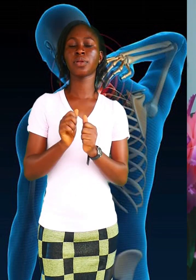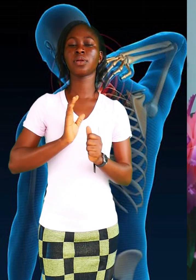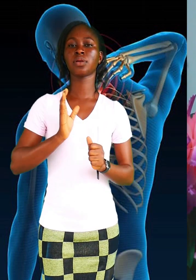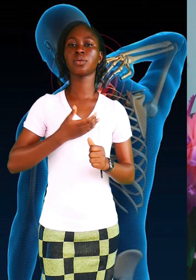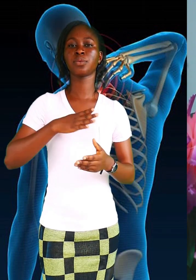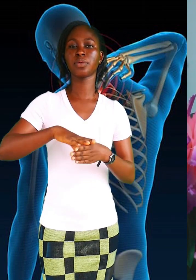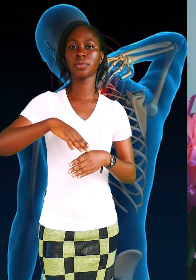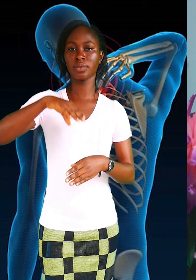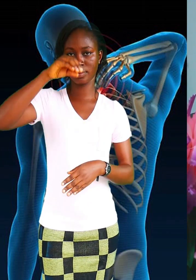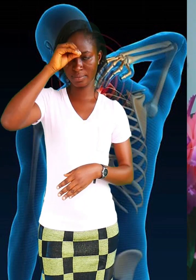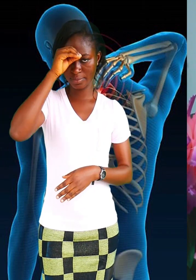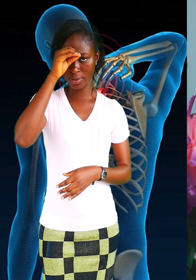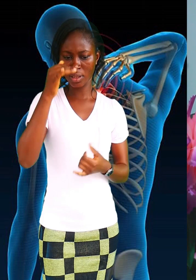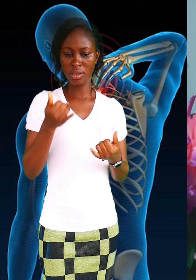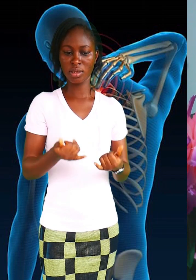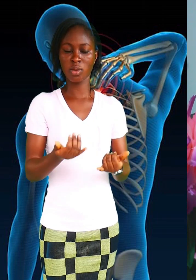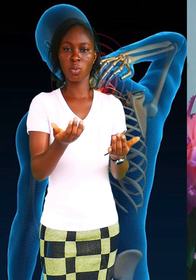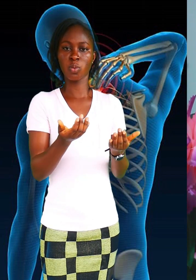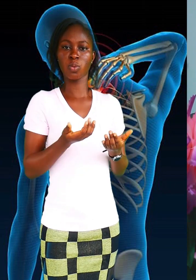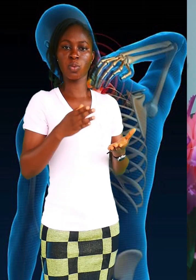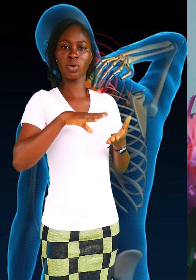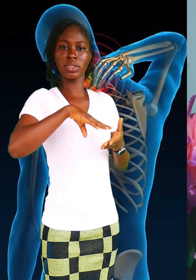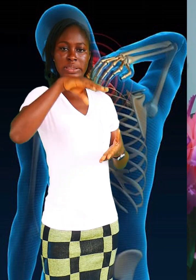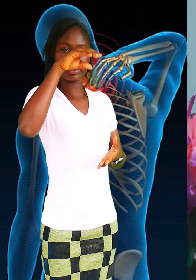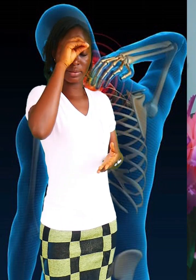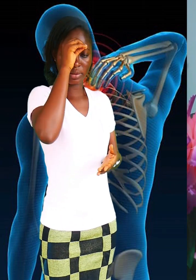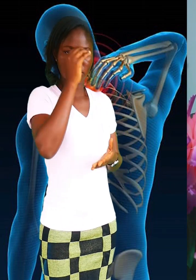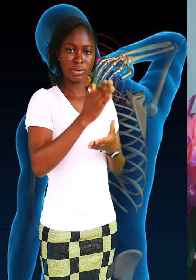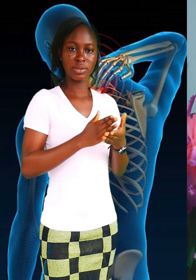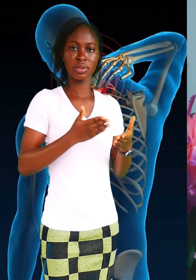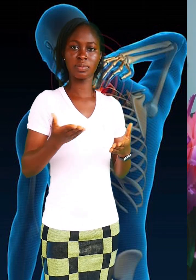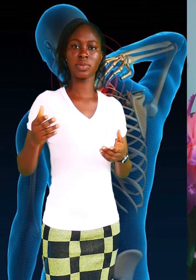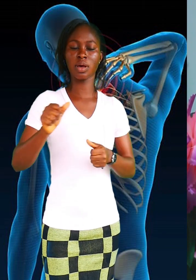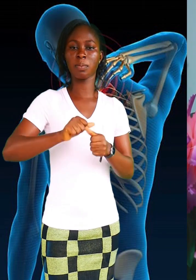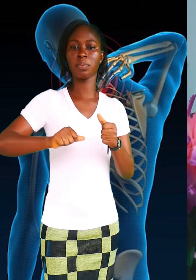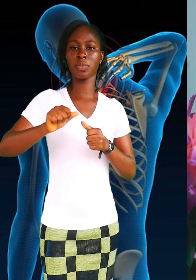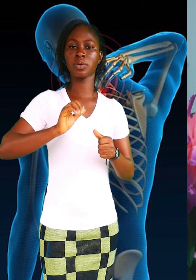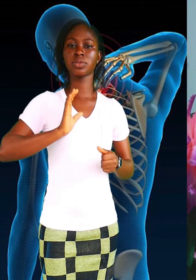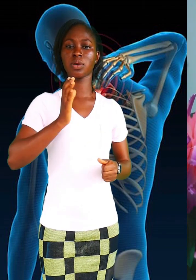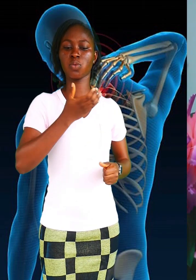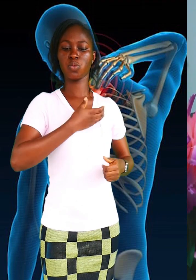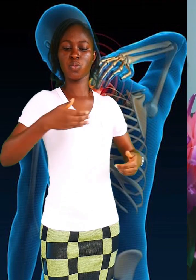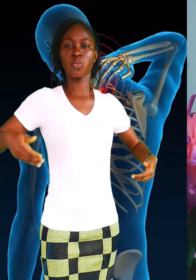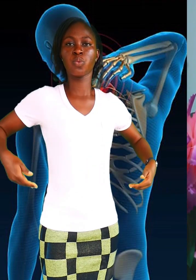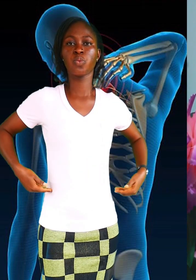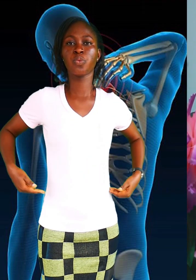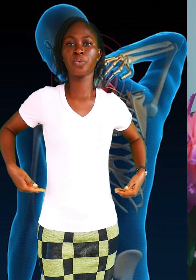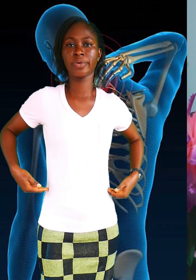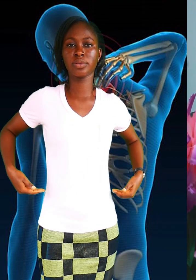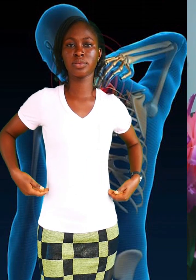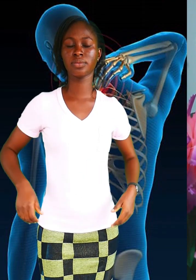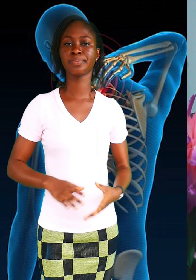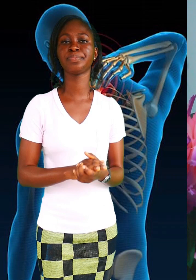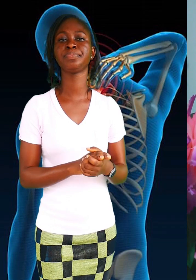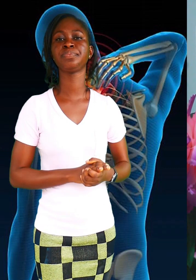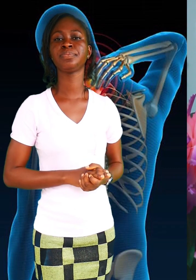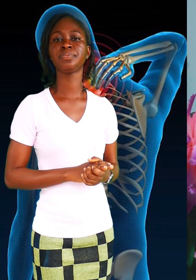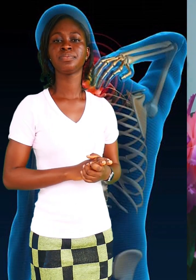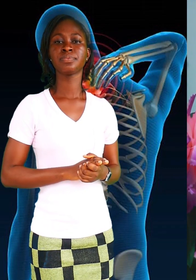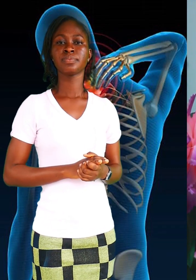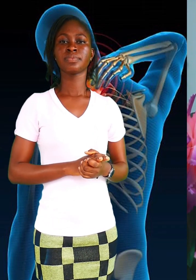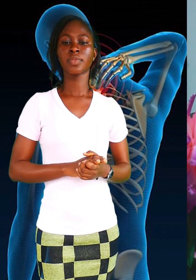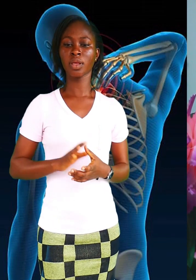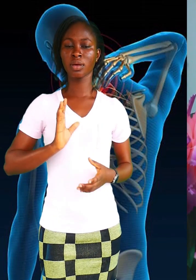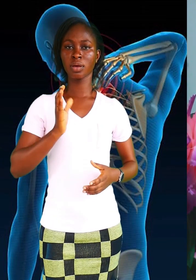person who was seen a dear cacra, a fat Yachinka say, a ye sissy, the Brunican waste. Na